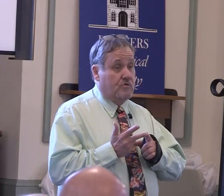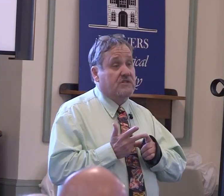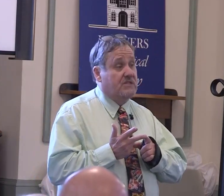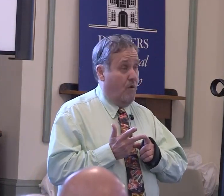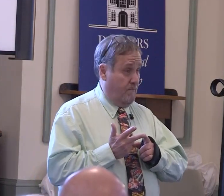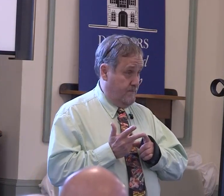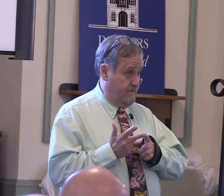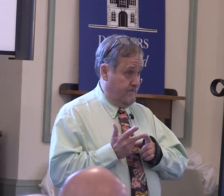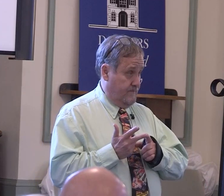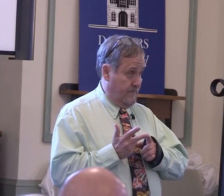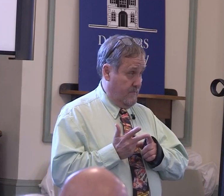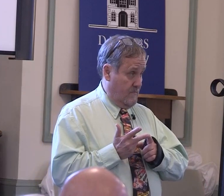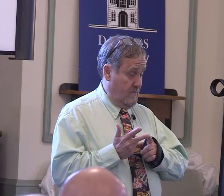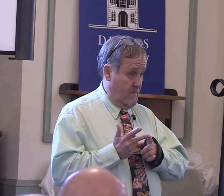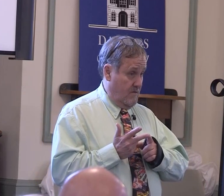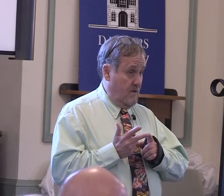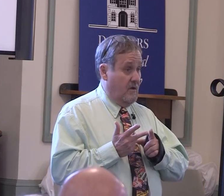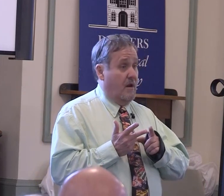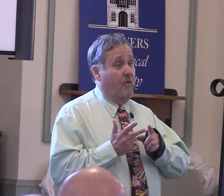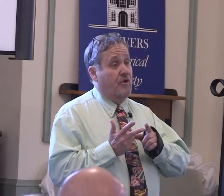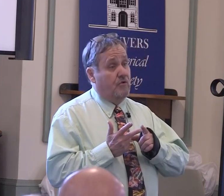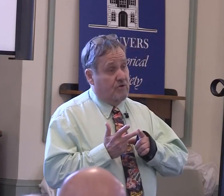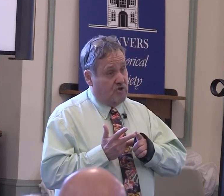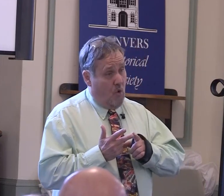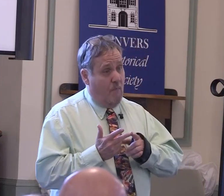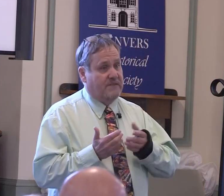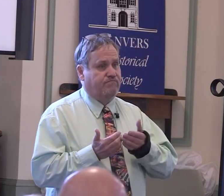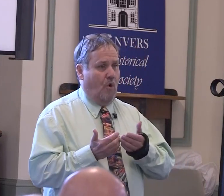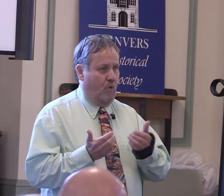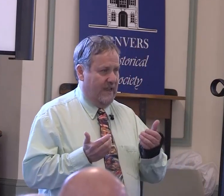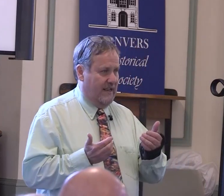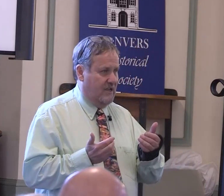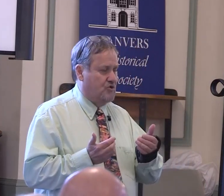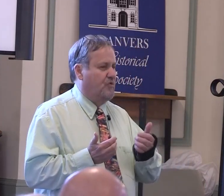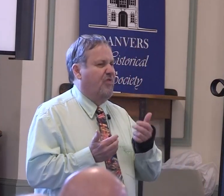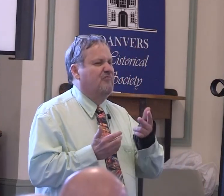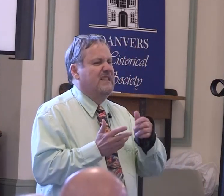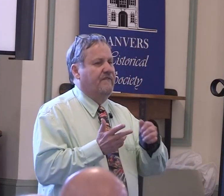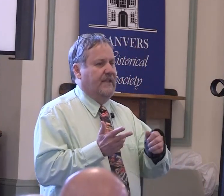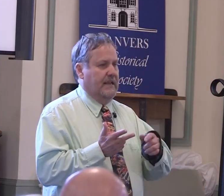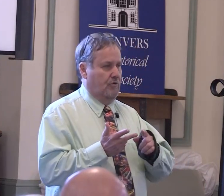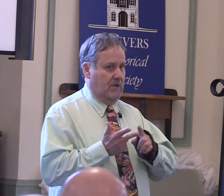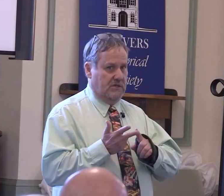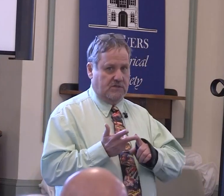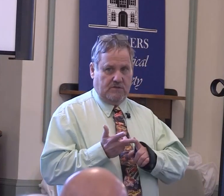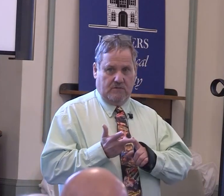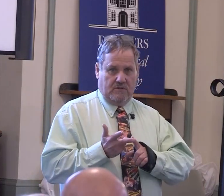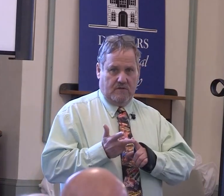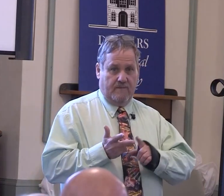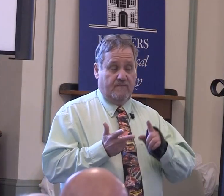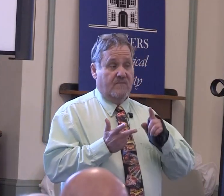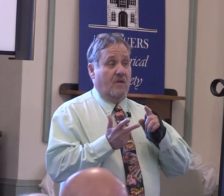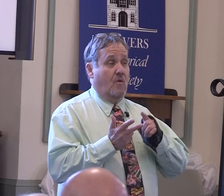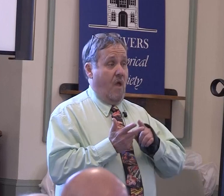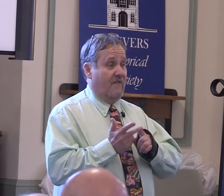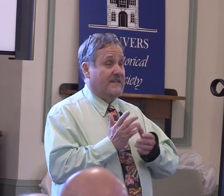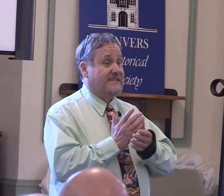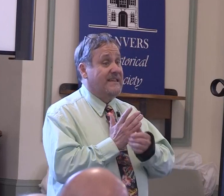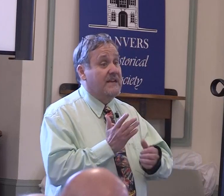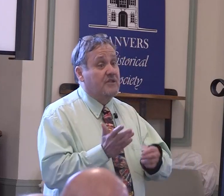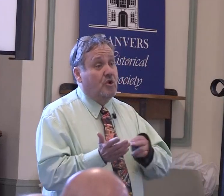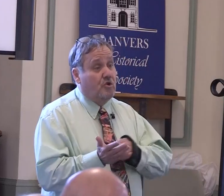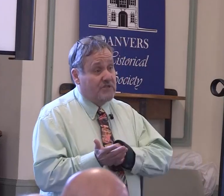We have a nursing home. Now the nursing home is broken into three different areas. We